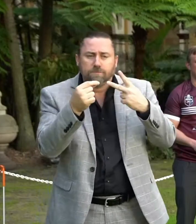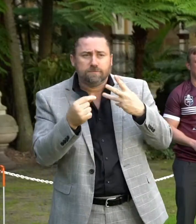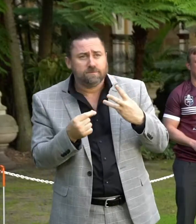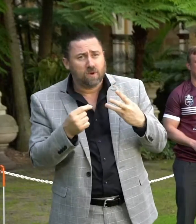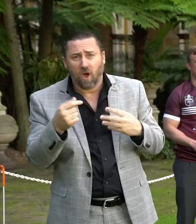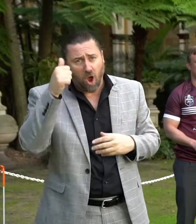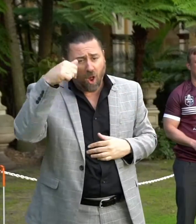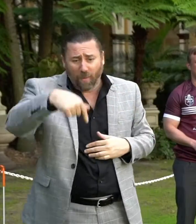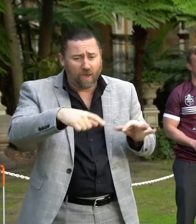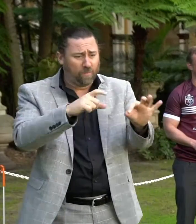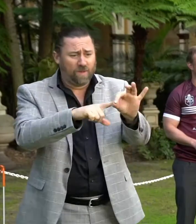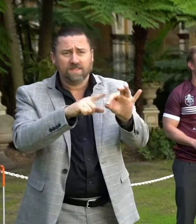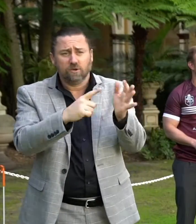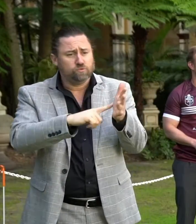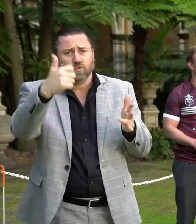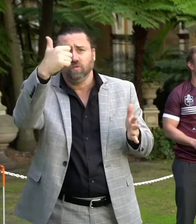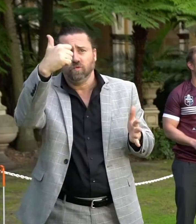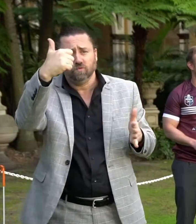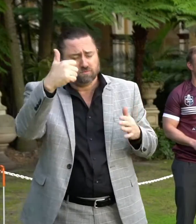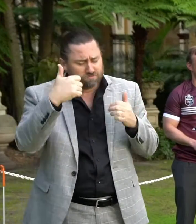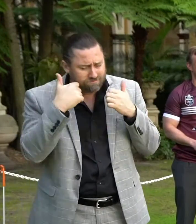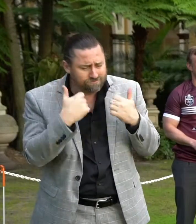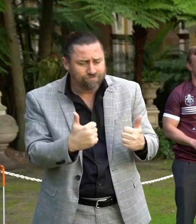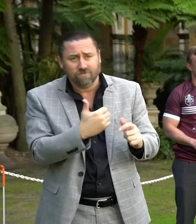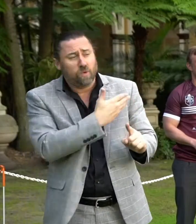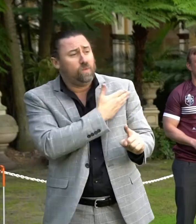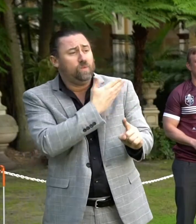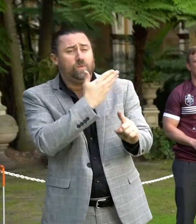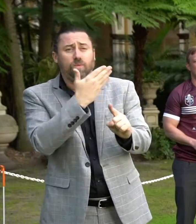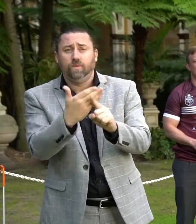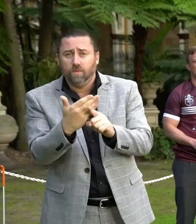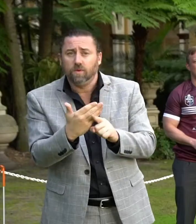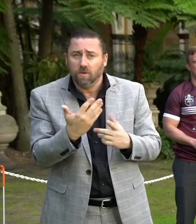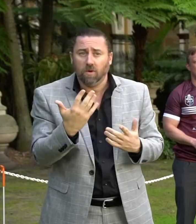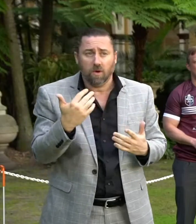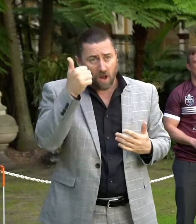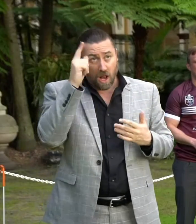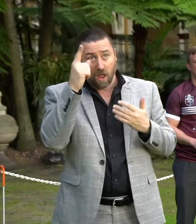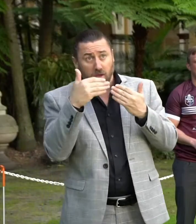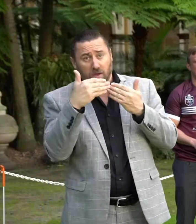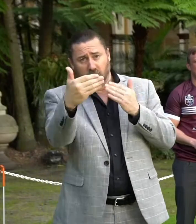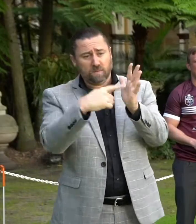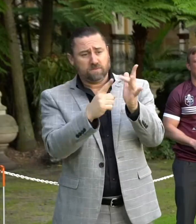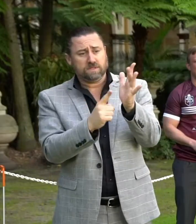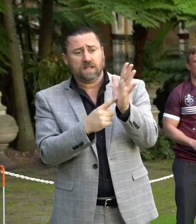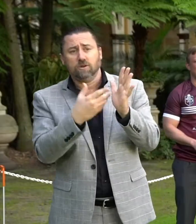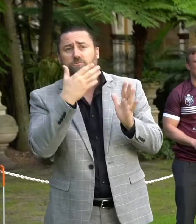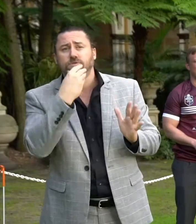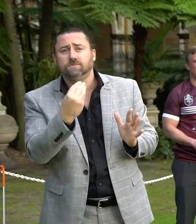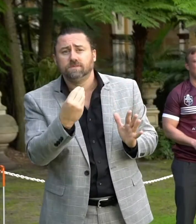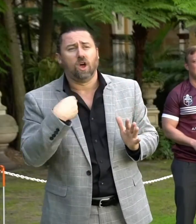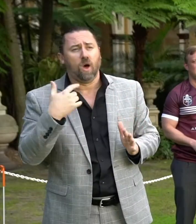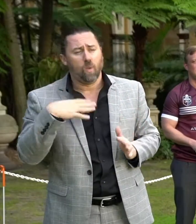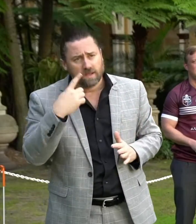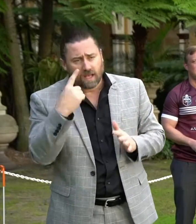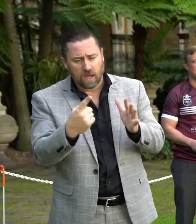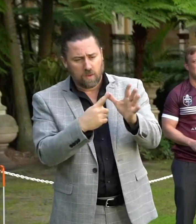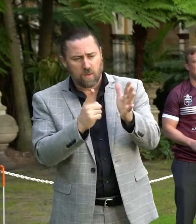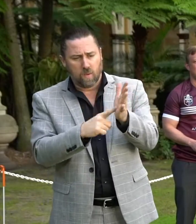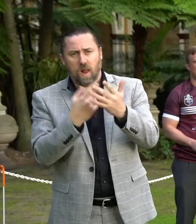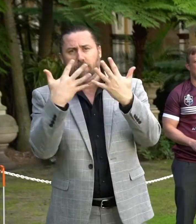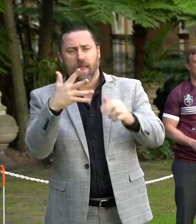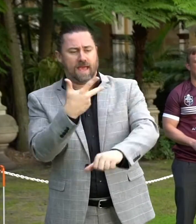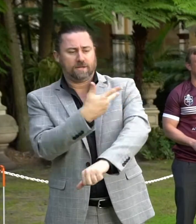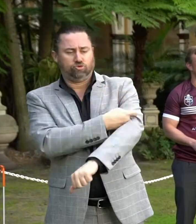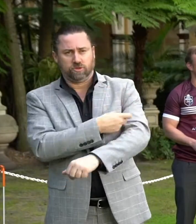magnificent job. And now is the time, especially as we head from now up until Christmas, where we want to see all Queenslanders to get